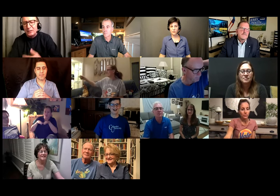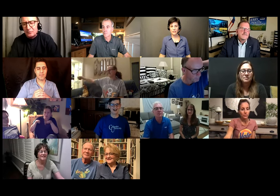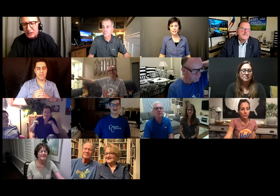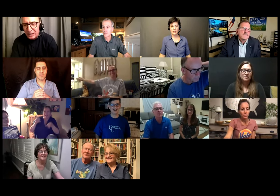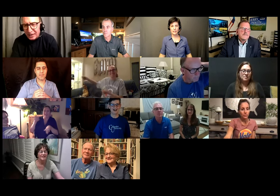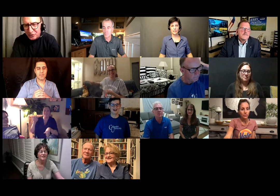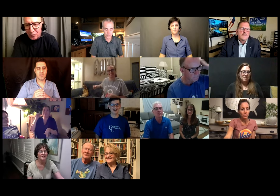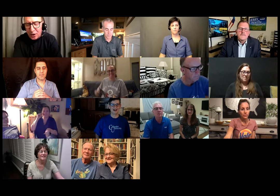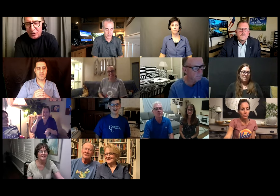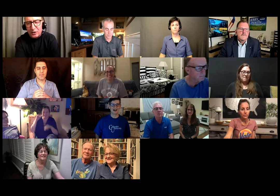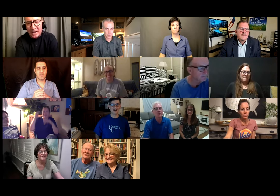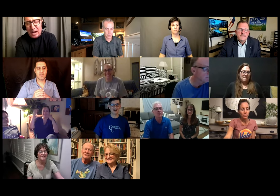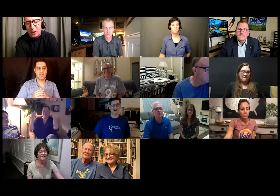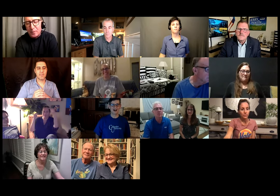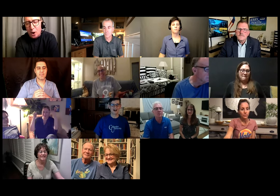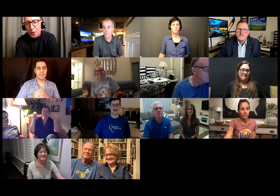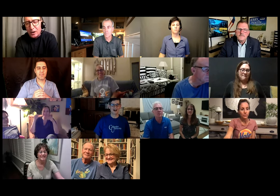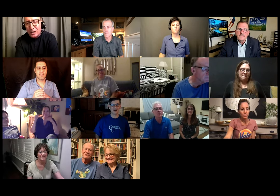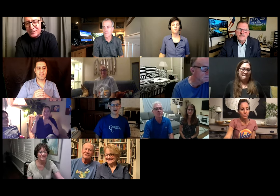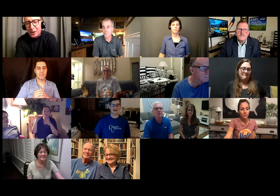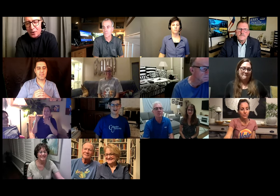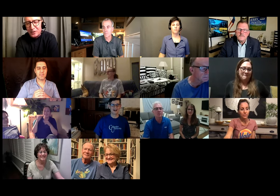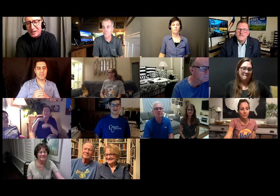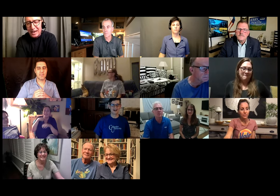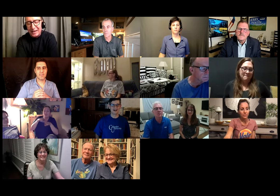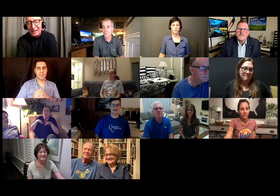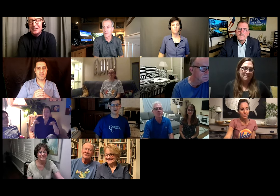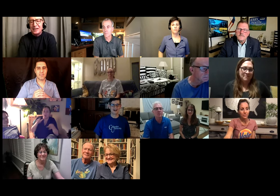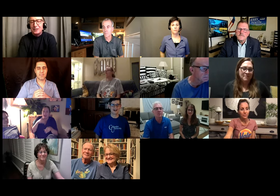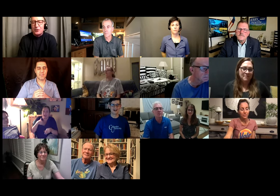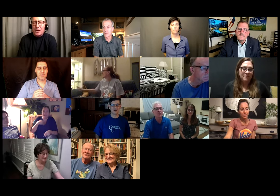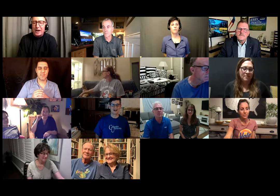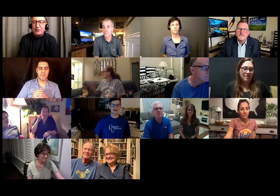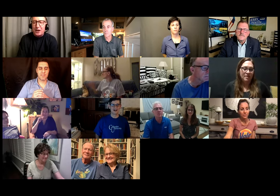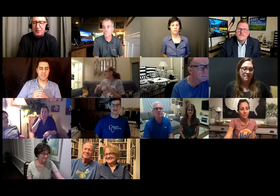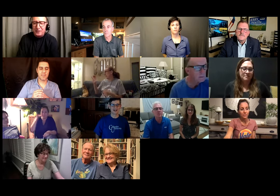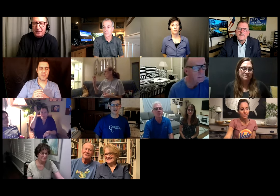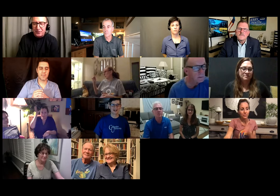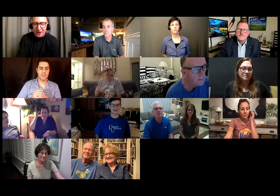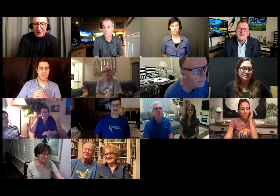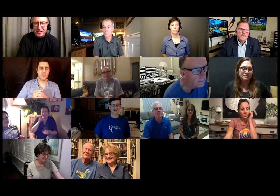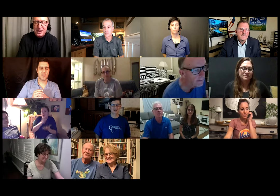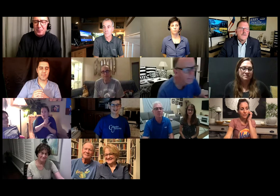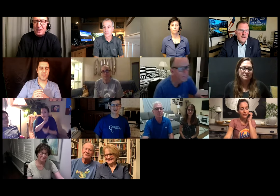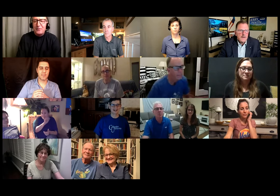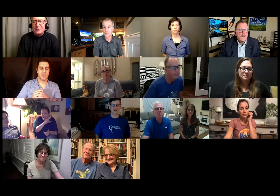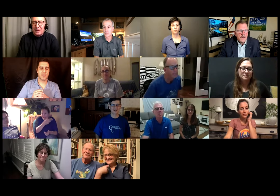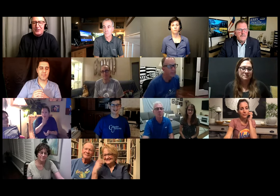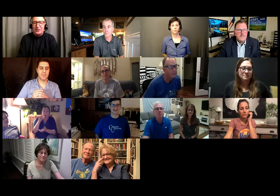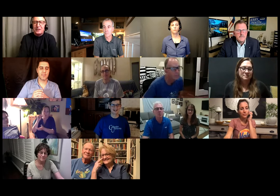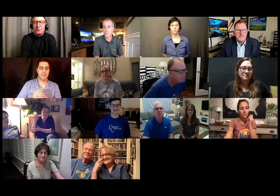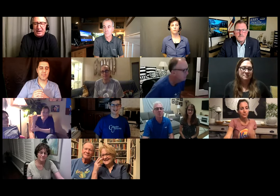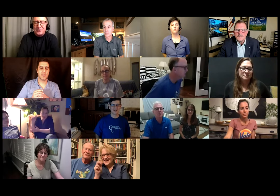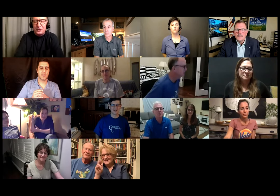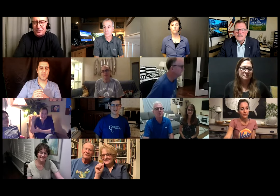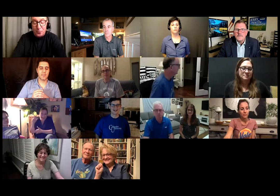and just in case you don't know, the acronym CODA, C-O-D-A, stands for Child of Deaf Adults. So many of us deaf